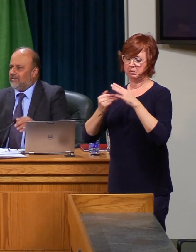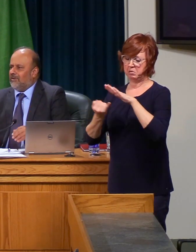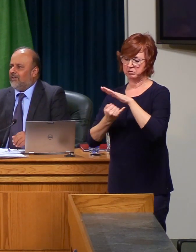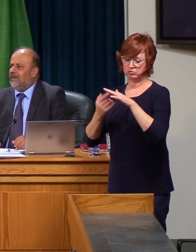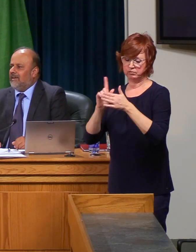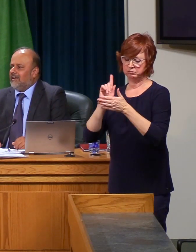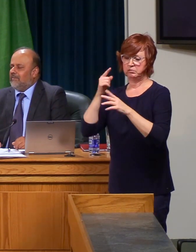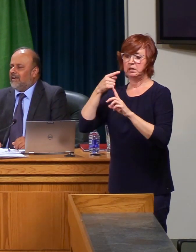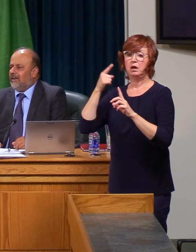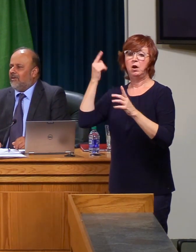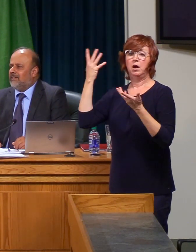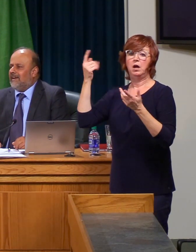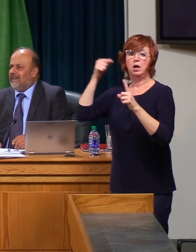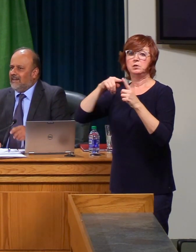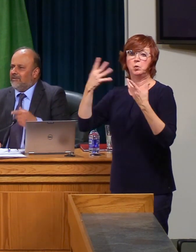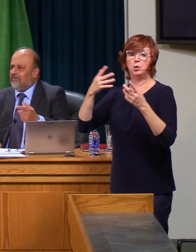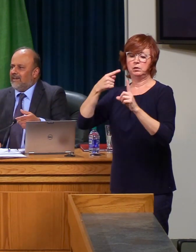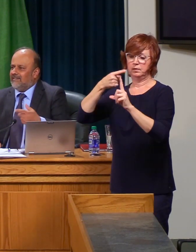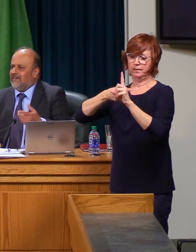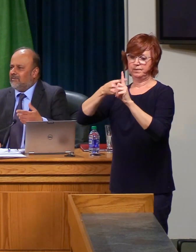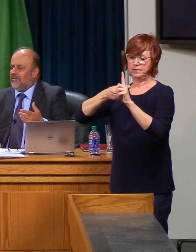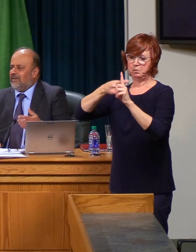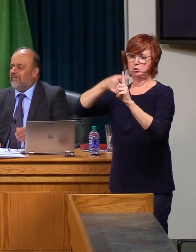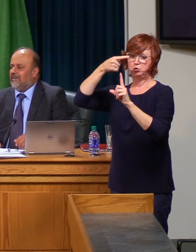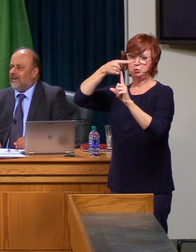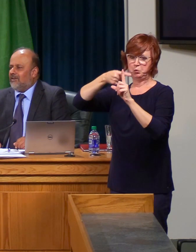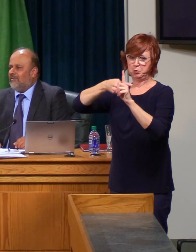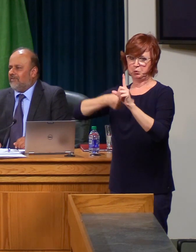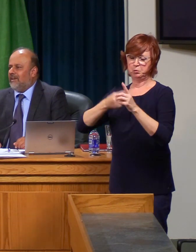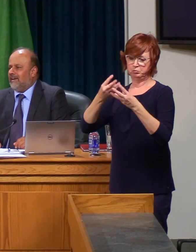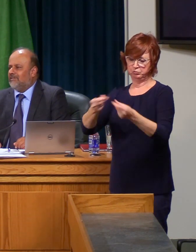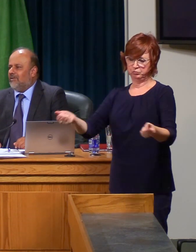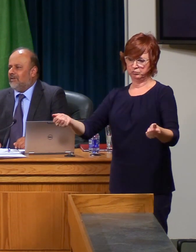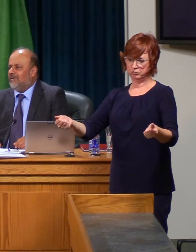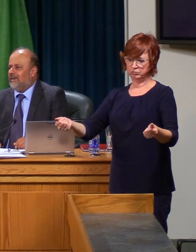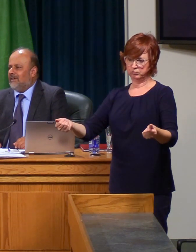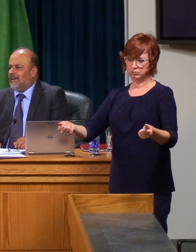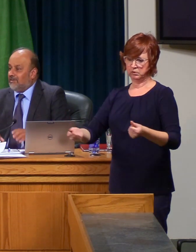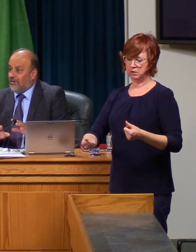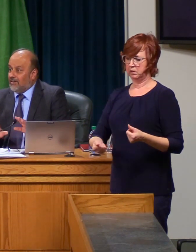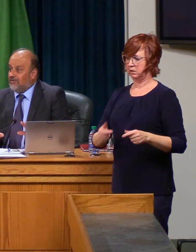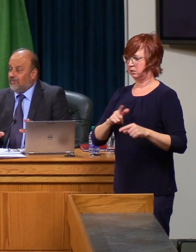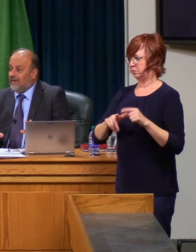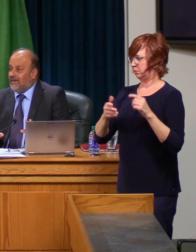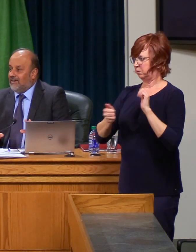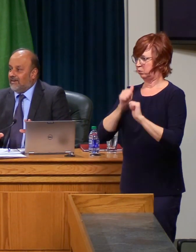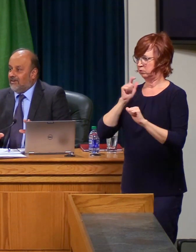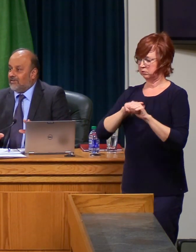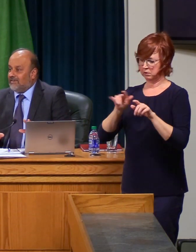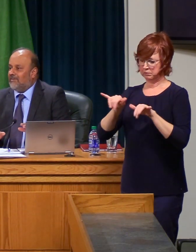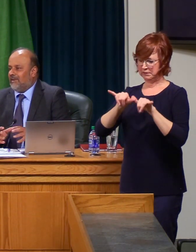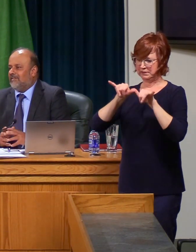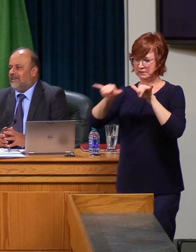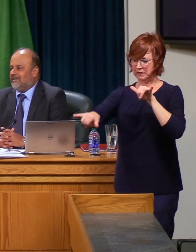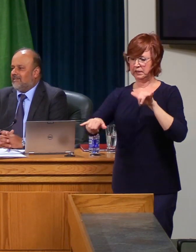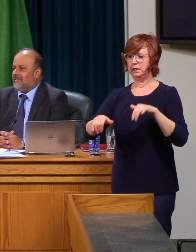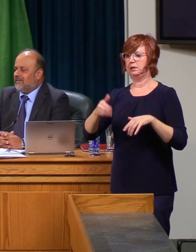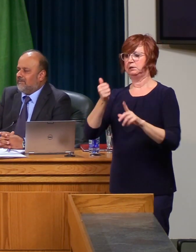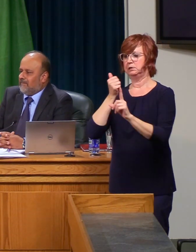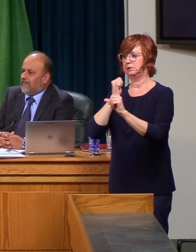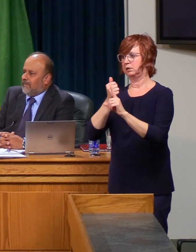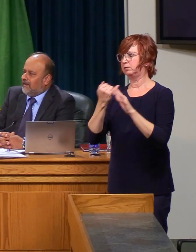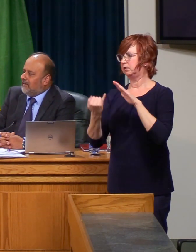your fever is gone. But a lot of that need to test just because you have a dry cough really has gone away, as long as you remain on